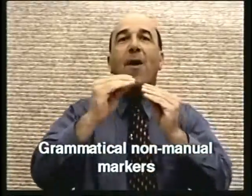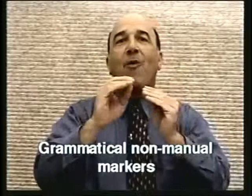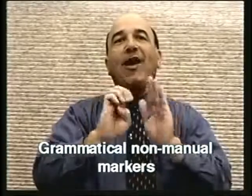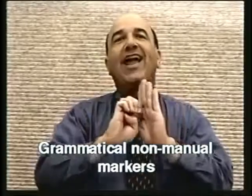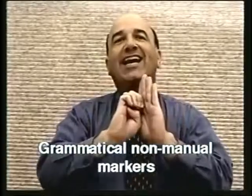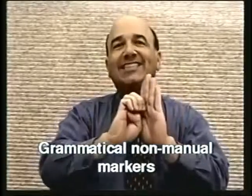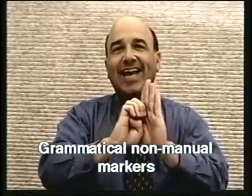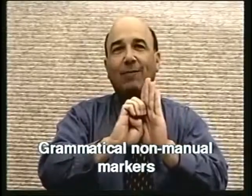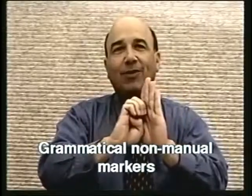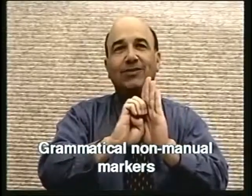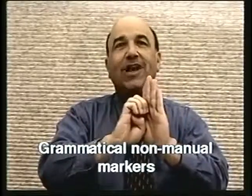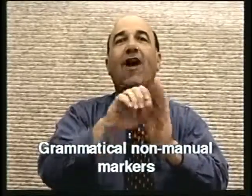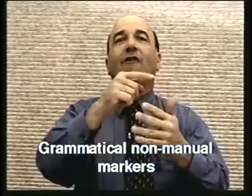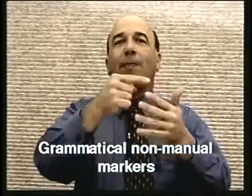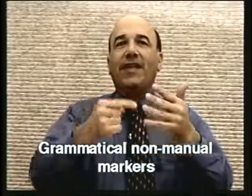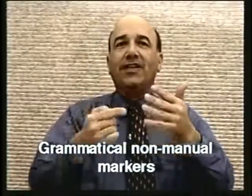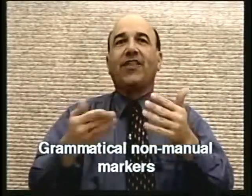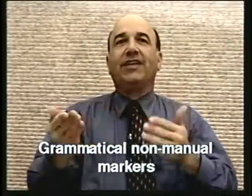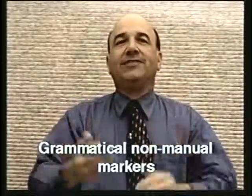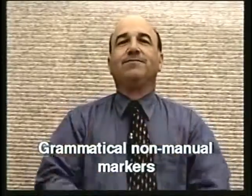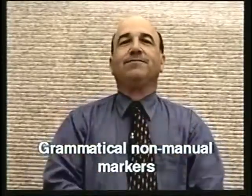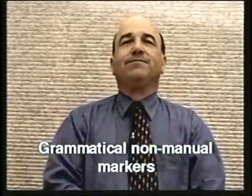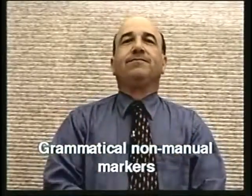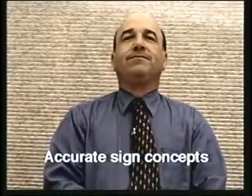more examples of these things.